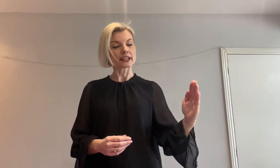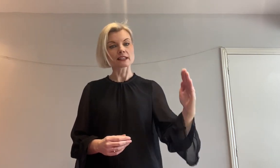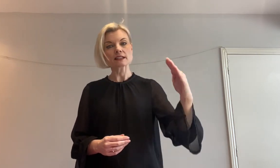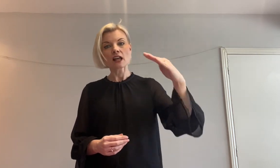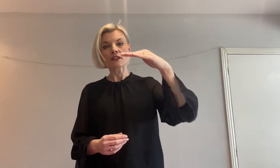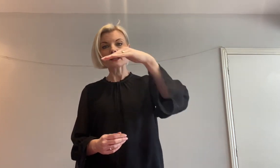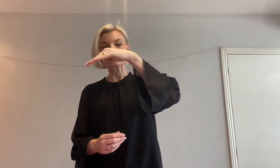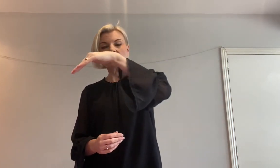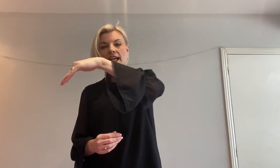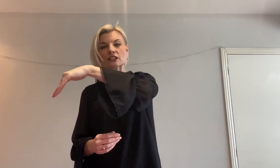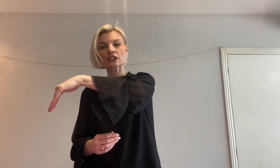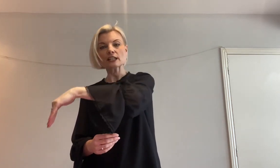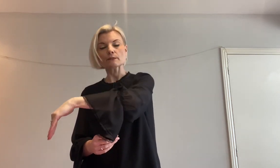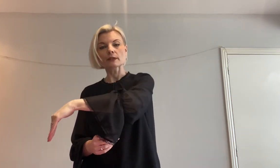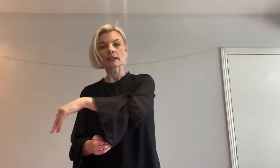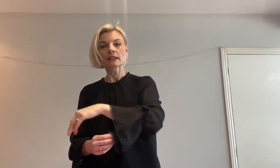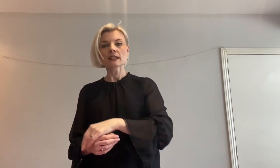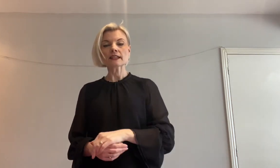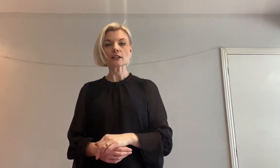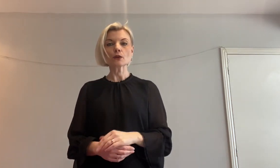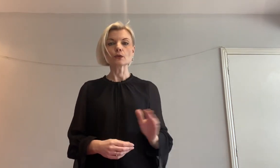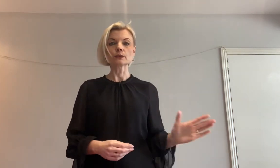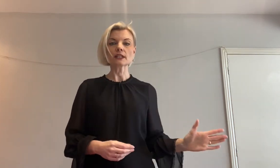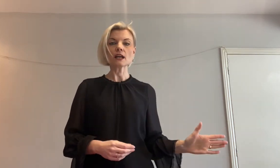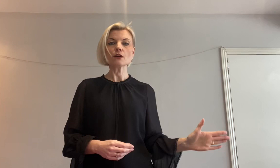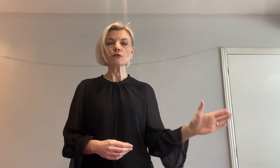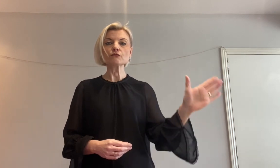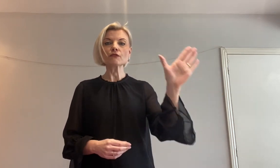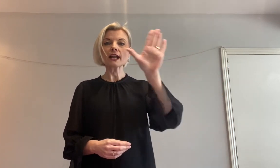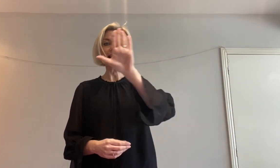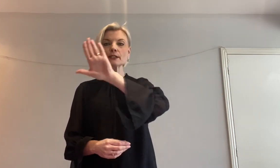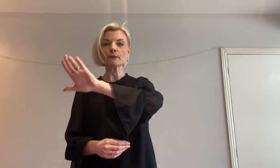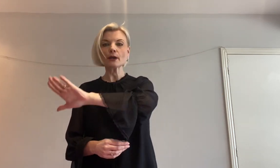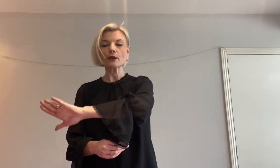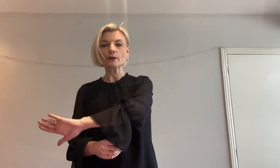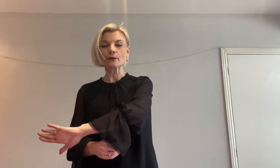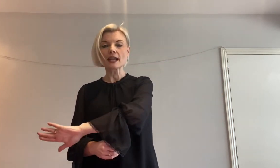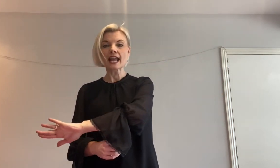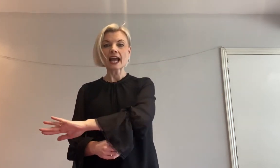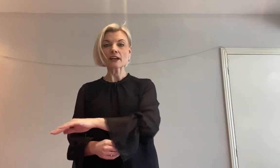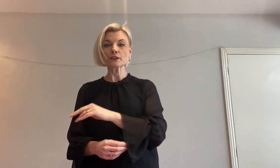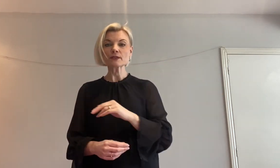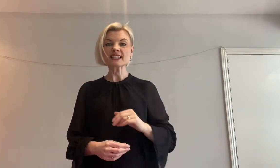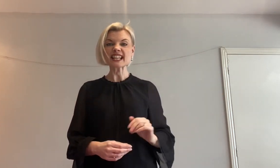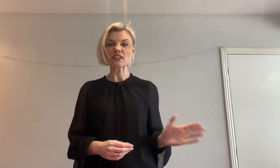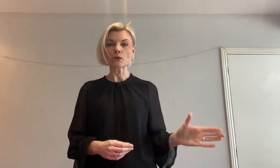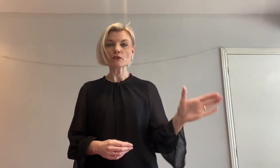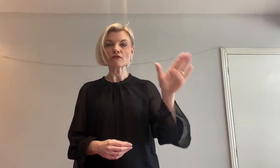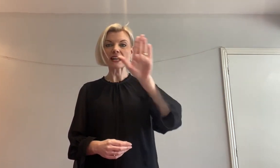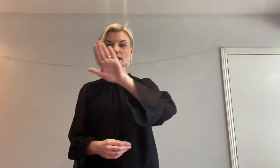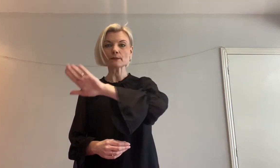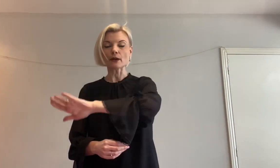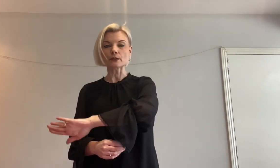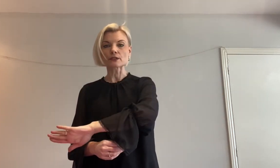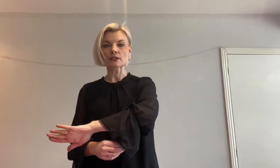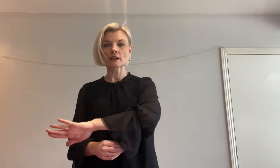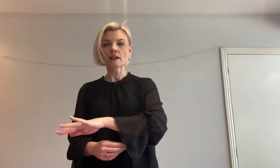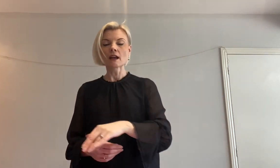things that are that shape? They're called a rainbow. Have you seen all the rainbows?